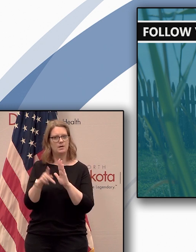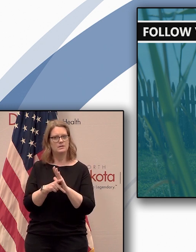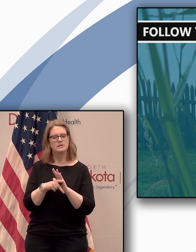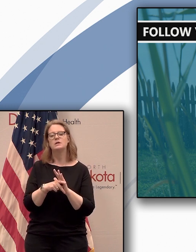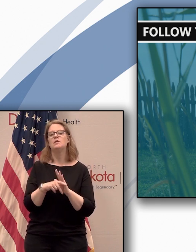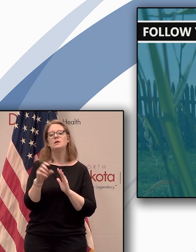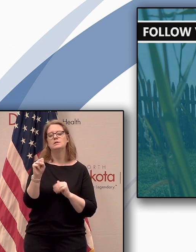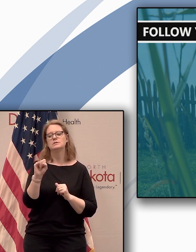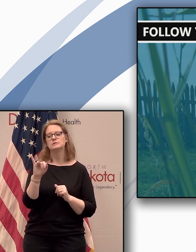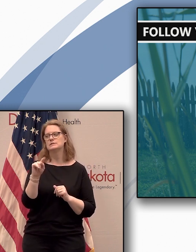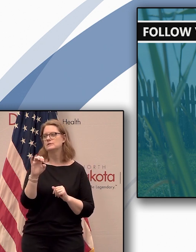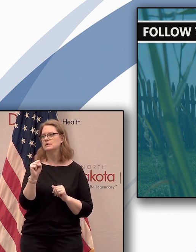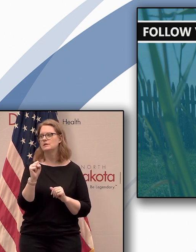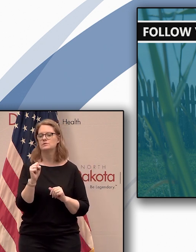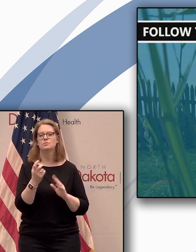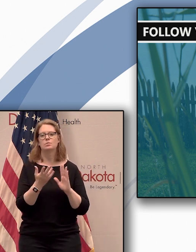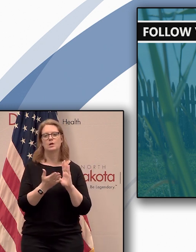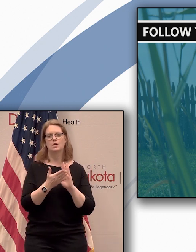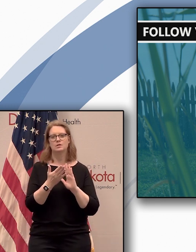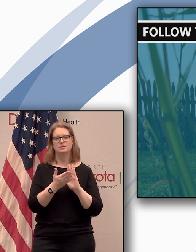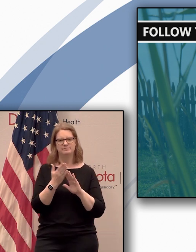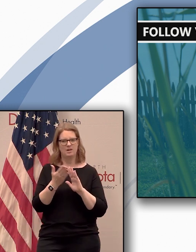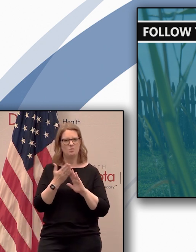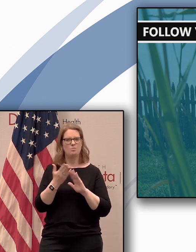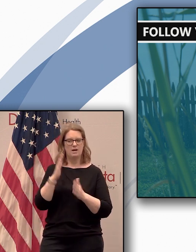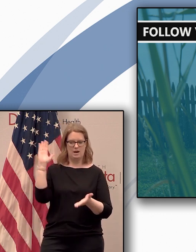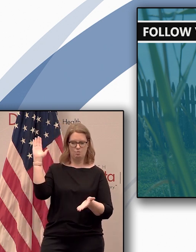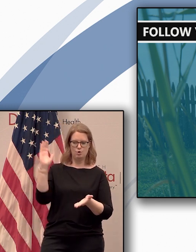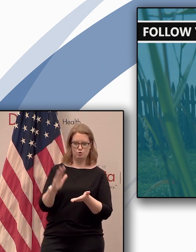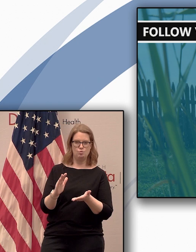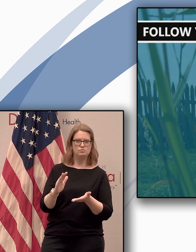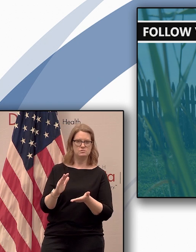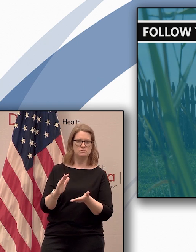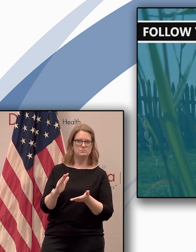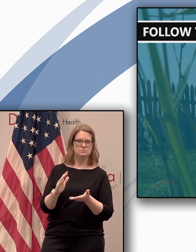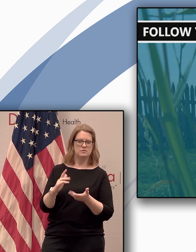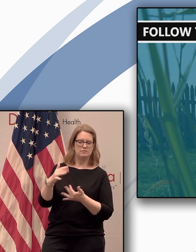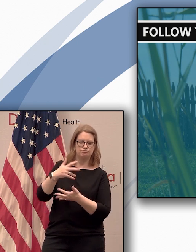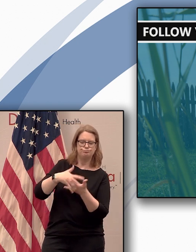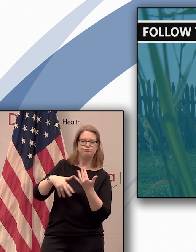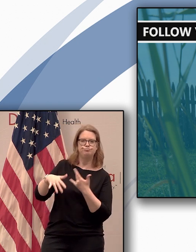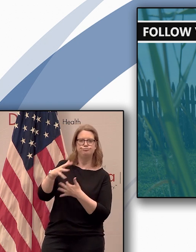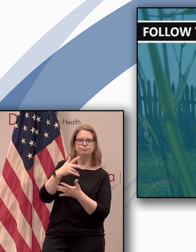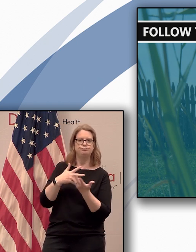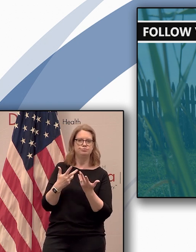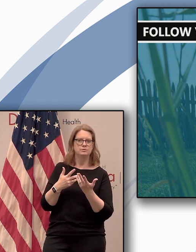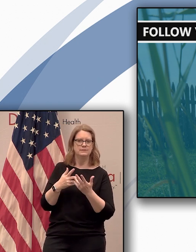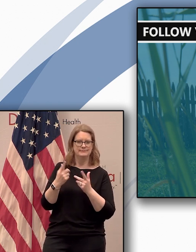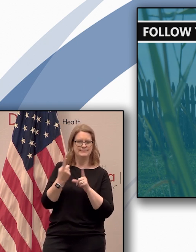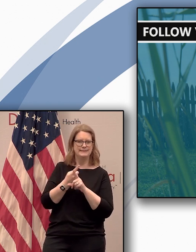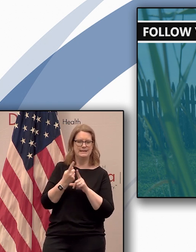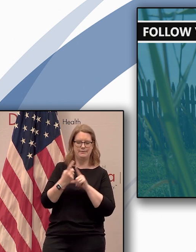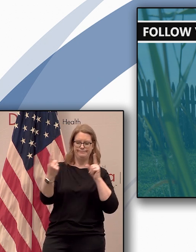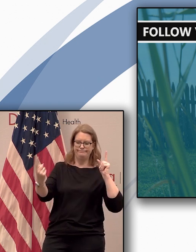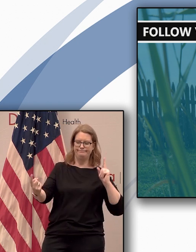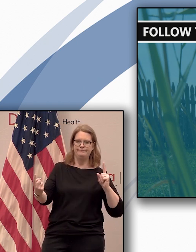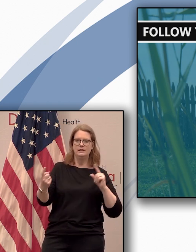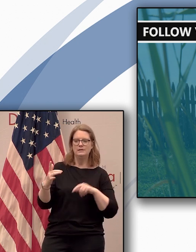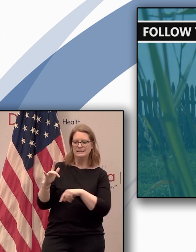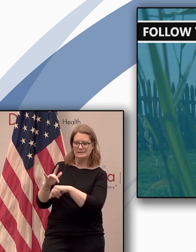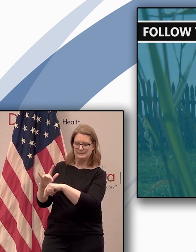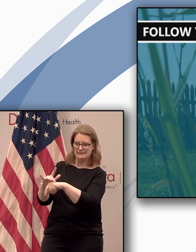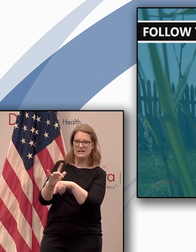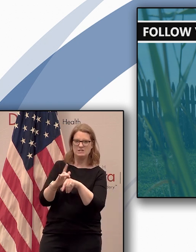sites will operate at reduced capacity to allow proper social distancing. Site tours may be limited. Touchable exhibits may